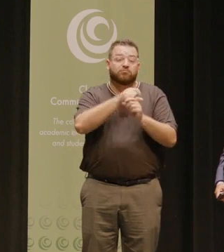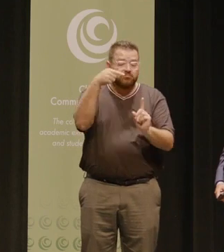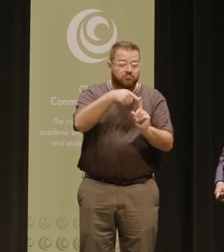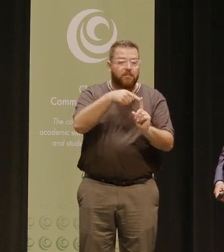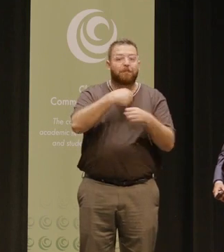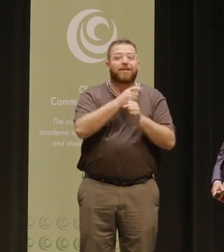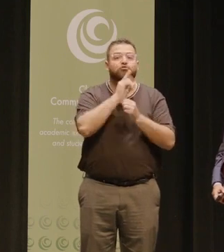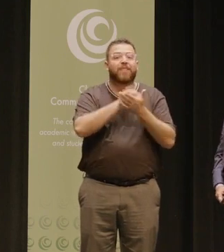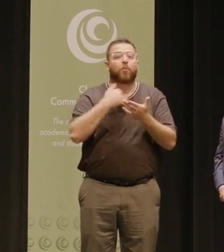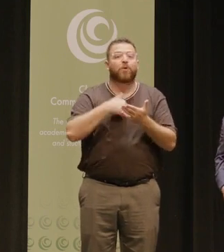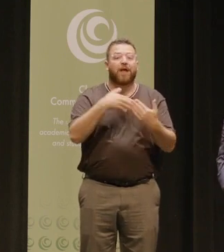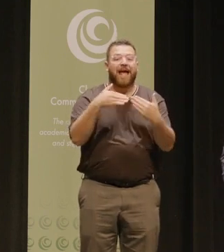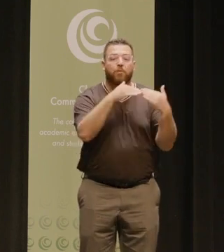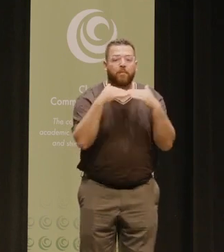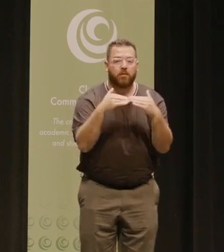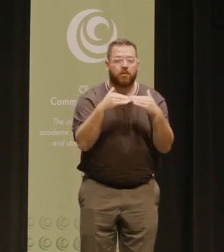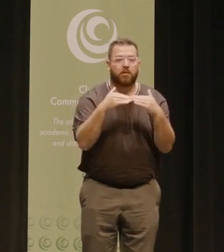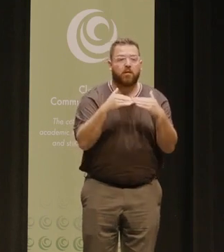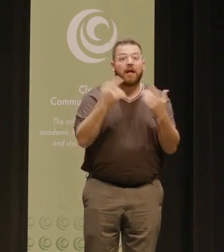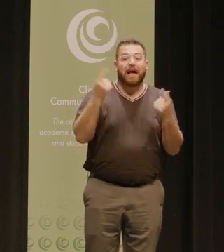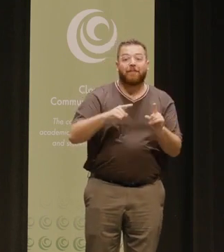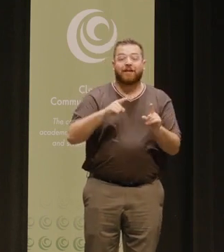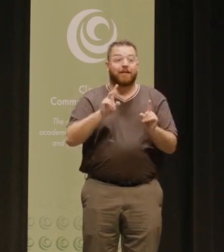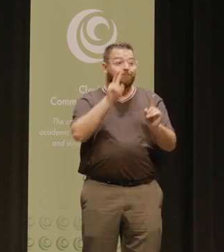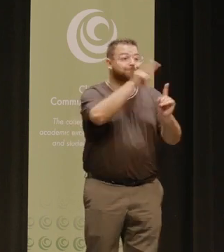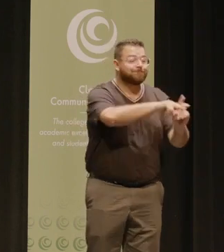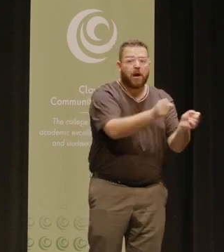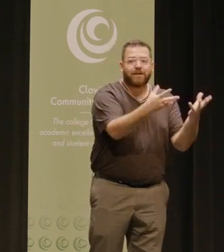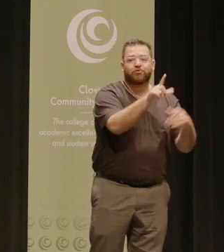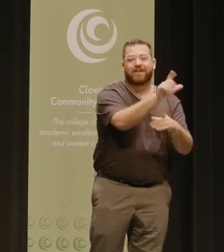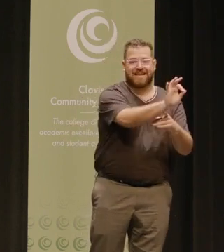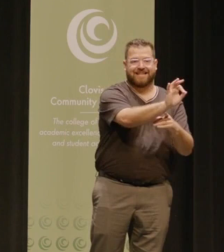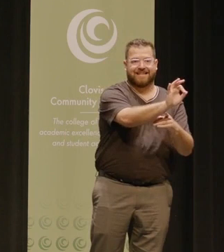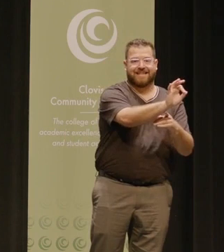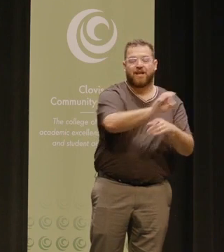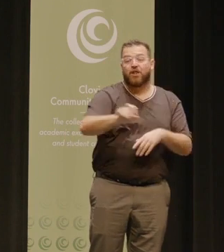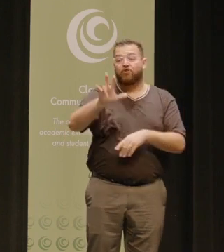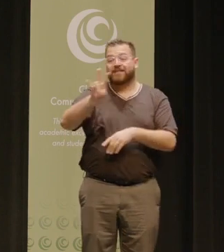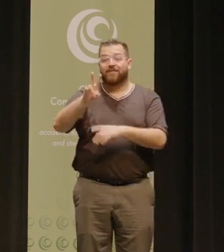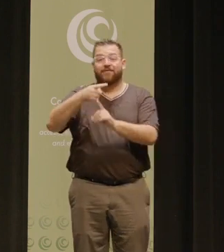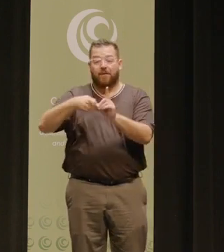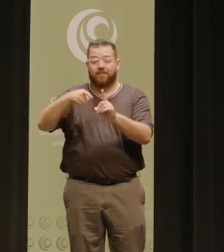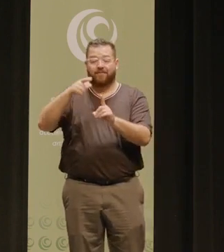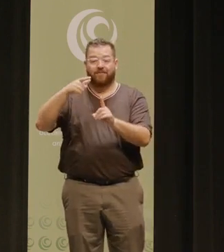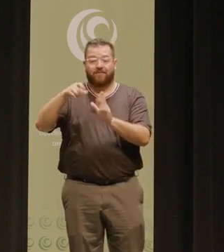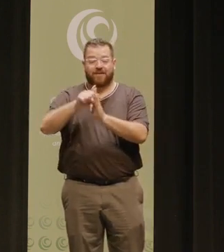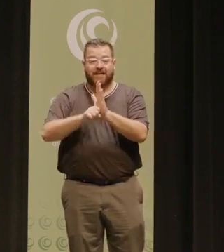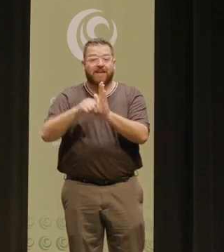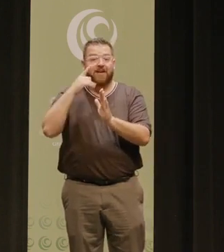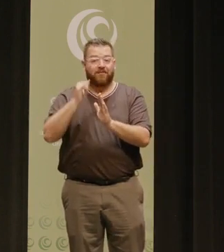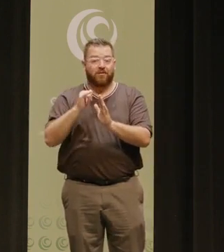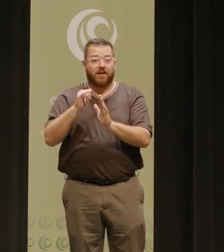equitable. There were 529 applications, 37 in the state of California alone. There were